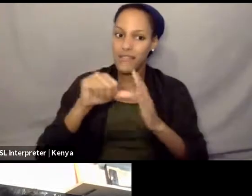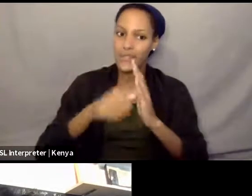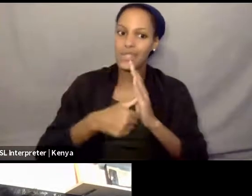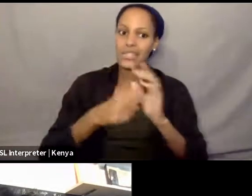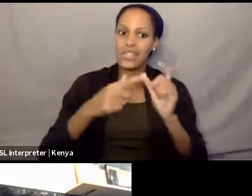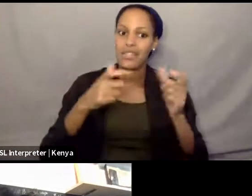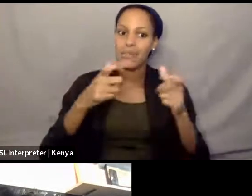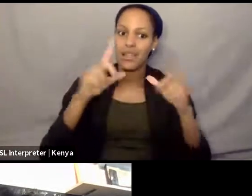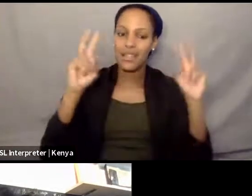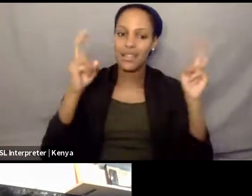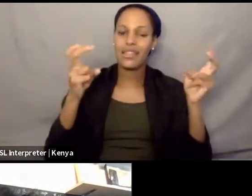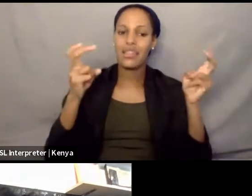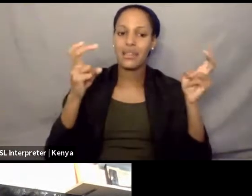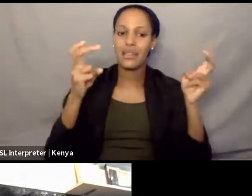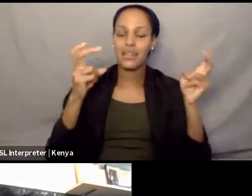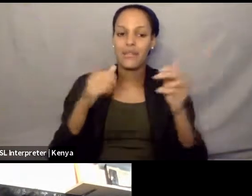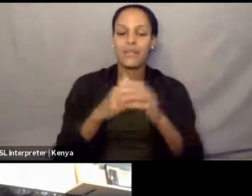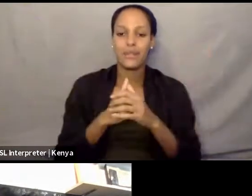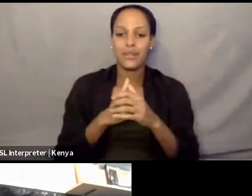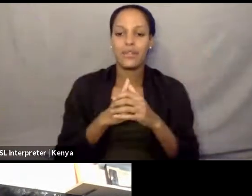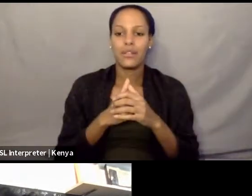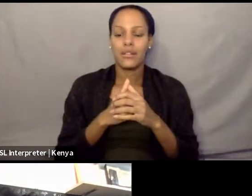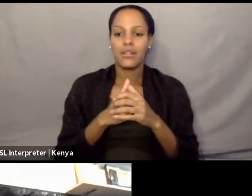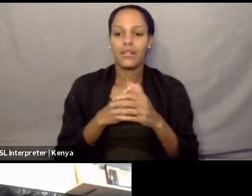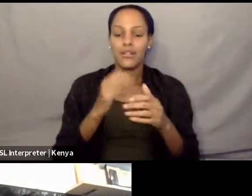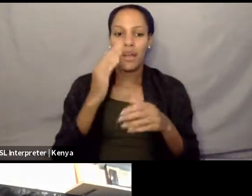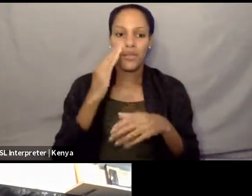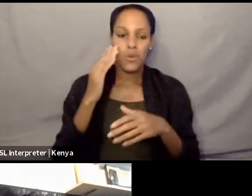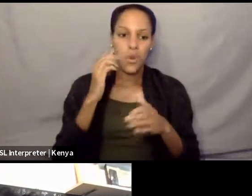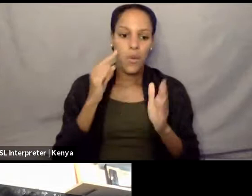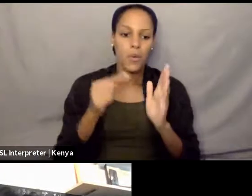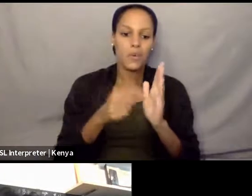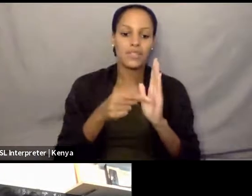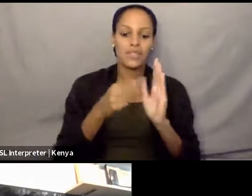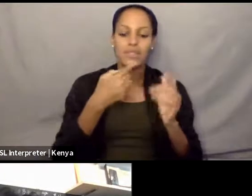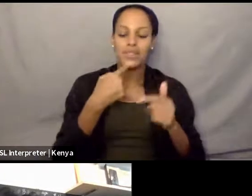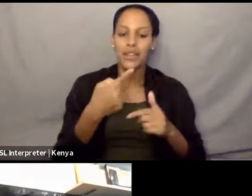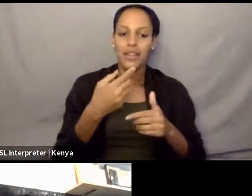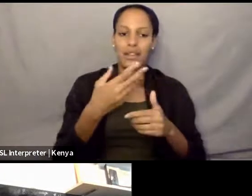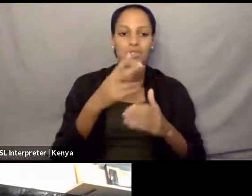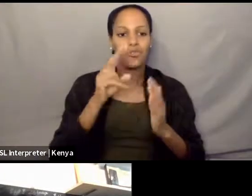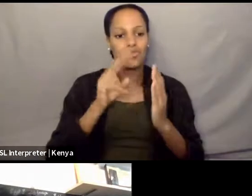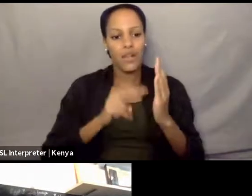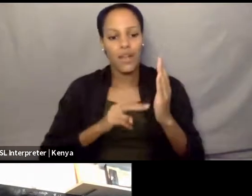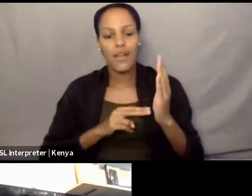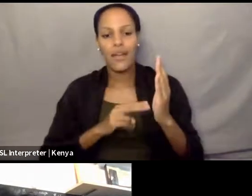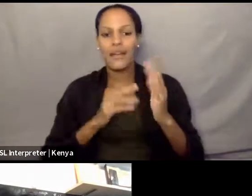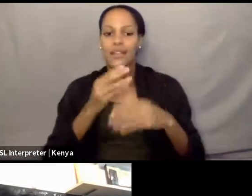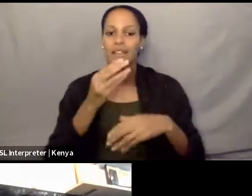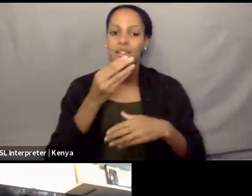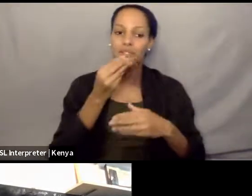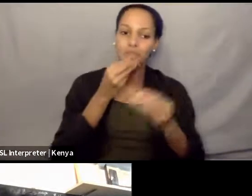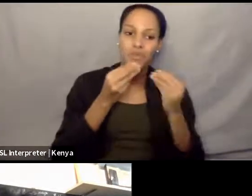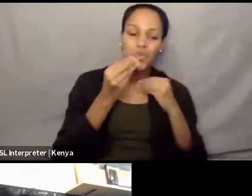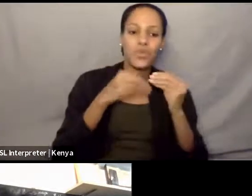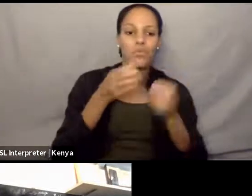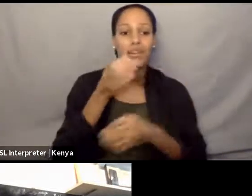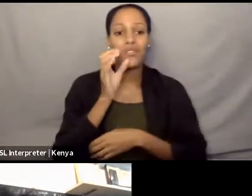to that, as you noted in one of the other essays you read, food and beverages, the sensual